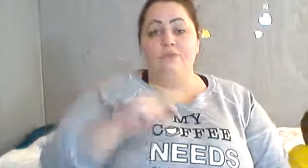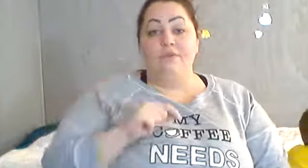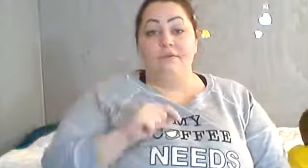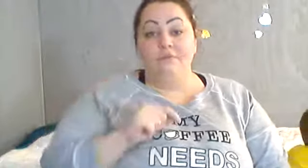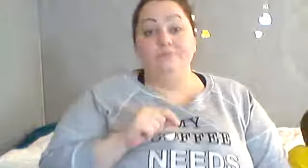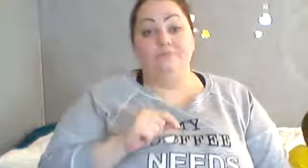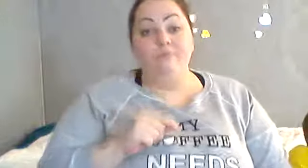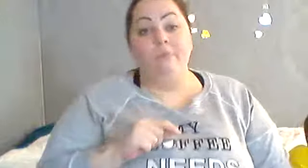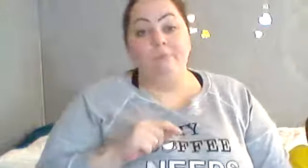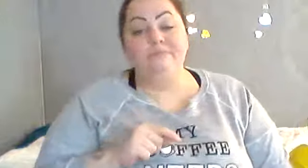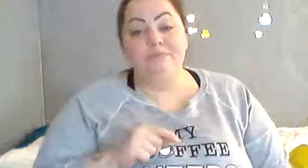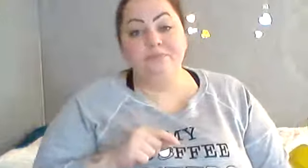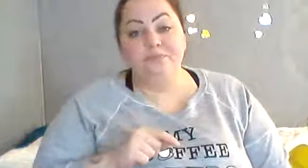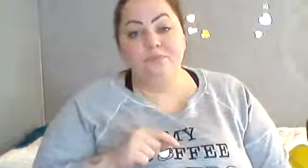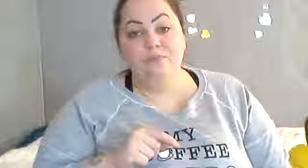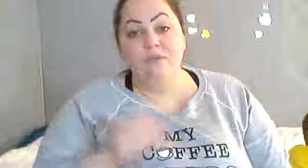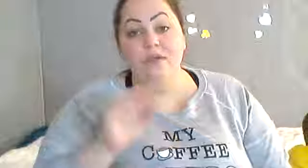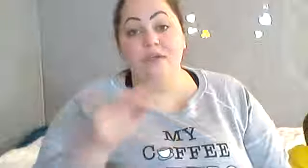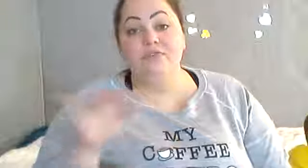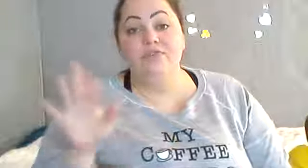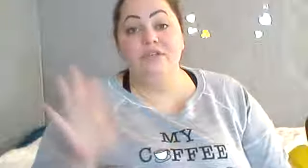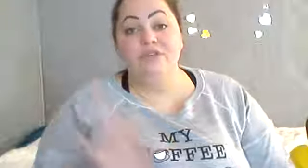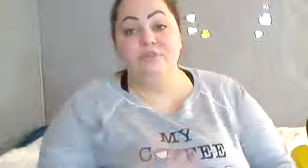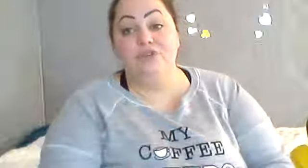truck. You have to finger spell truck.